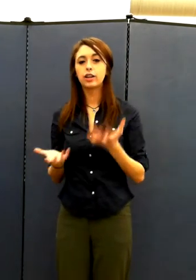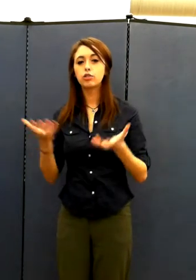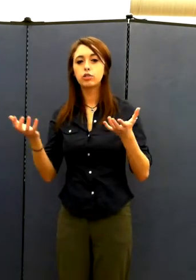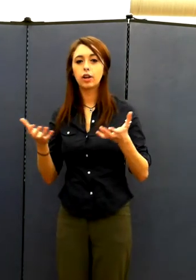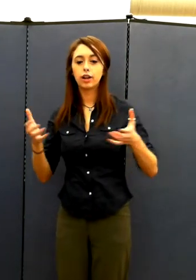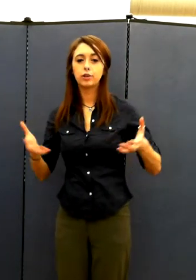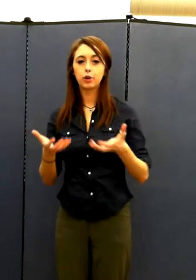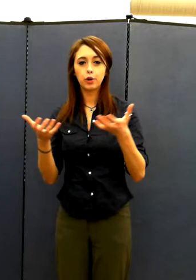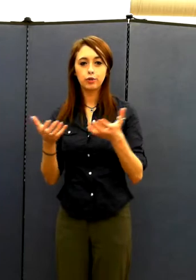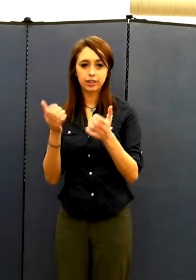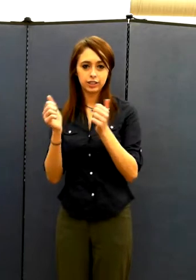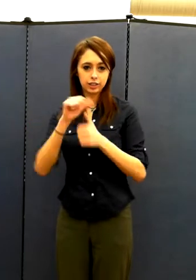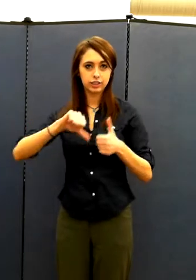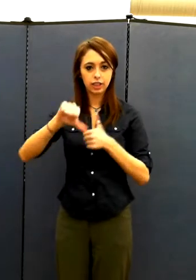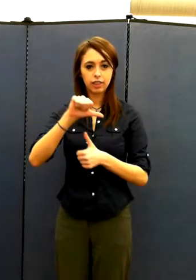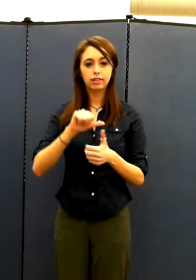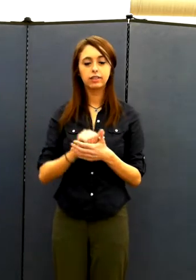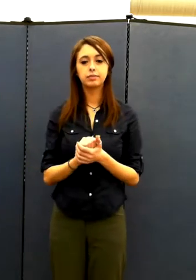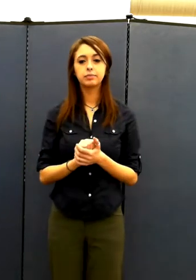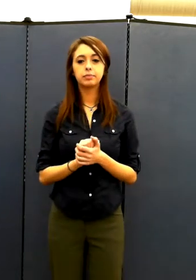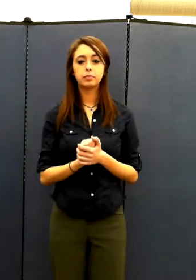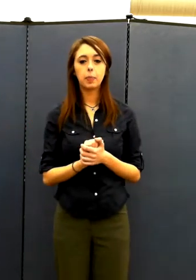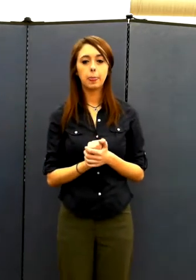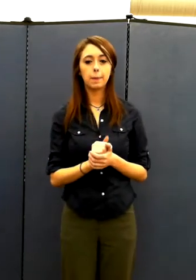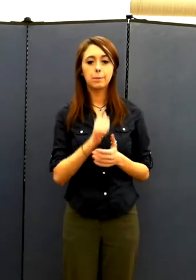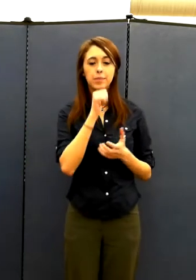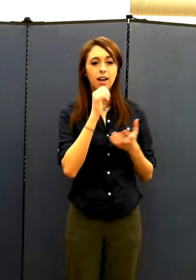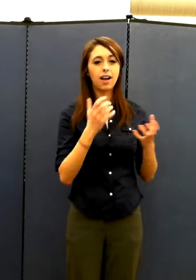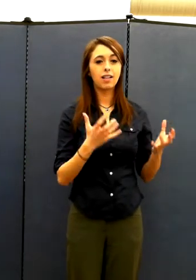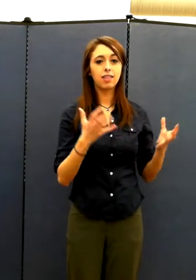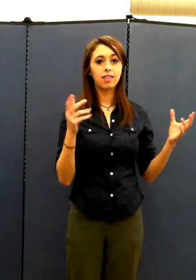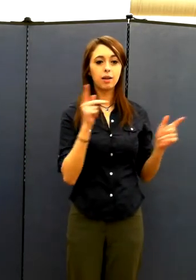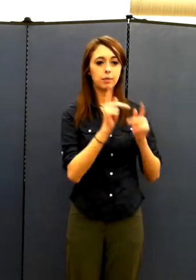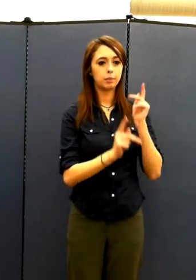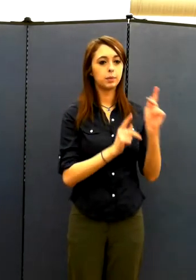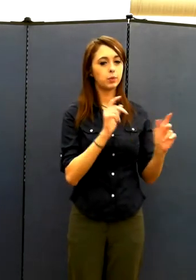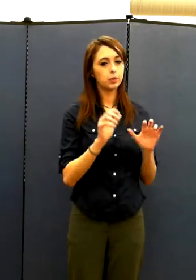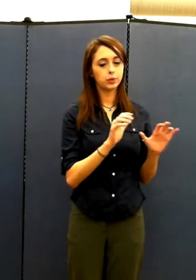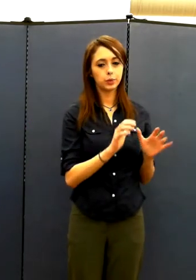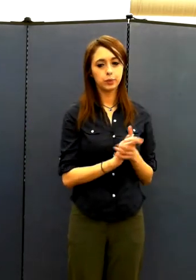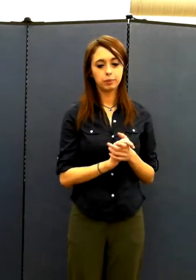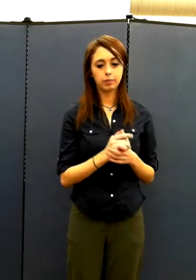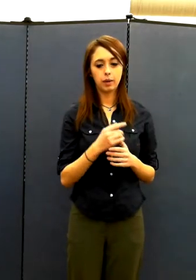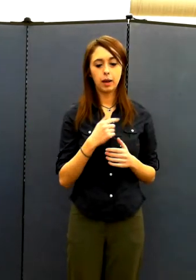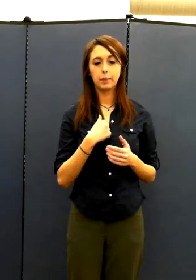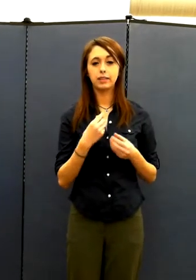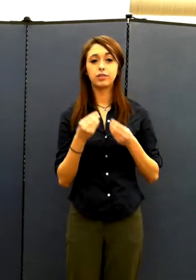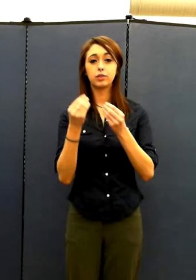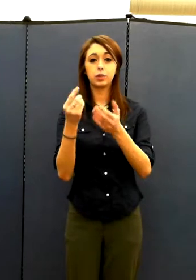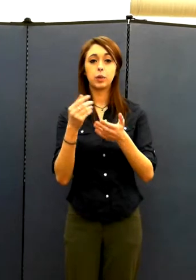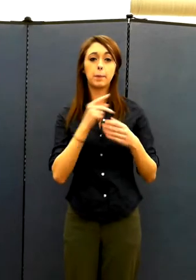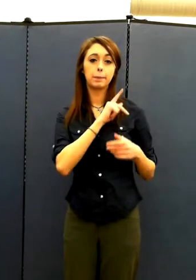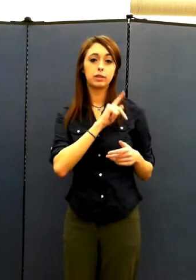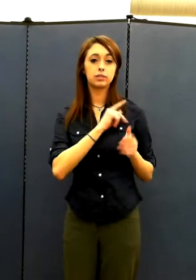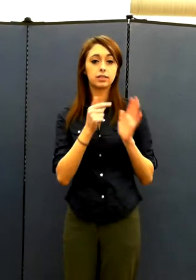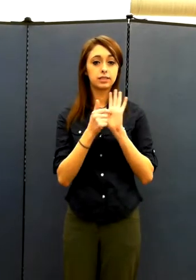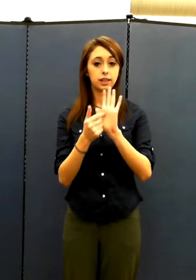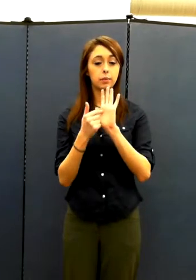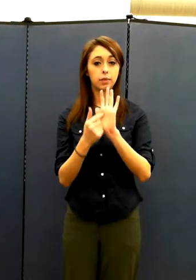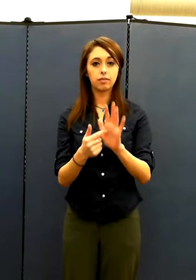this field, not a lot of people will do. I'm going to give you a personal example. I have already had an interpreter talk to